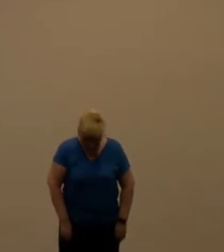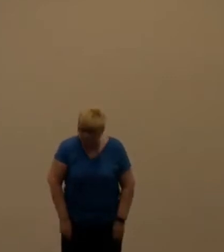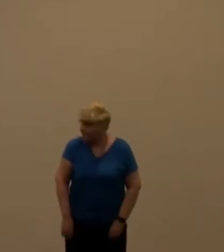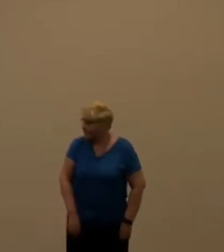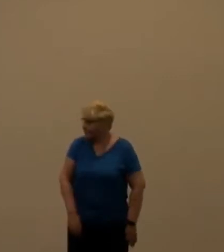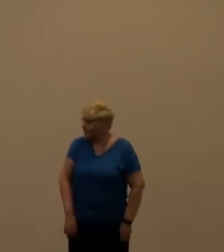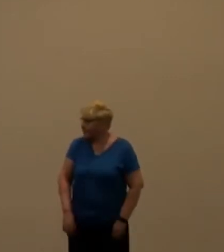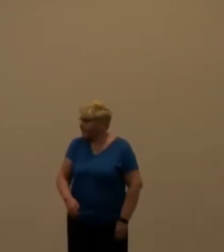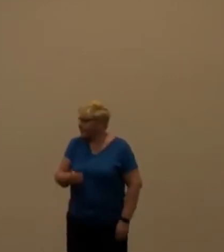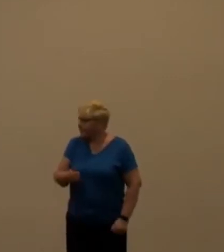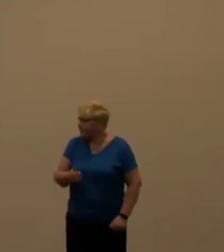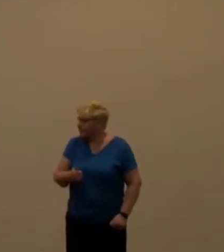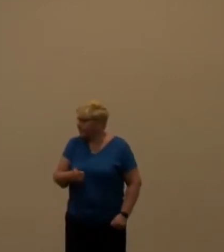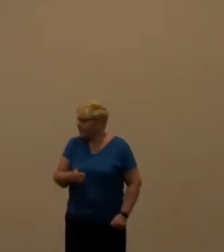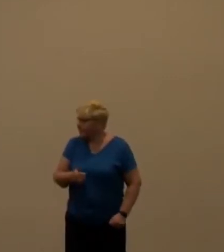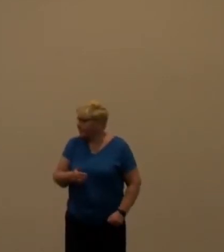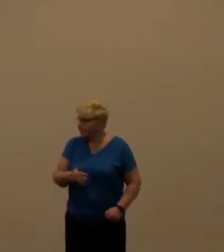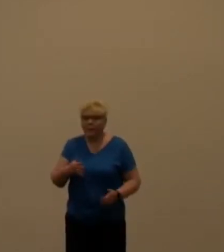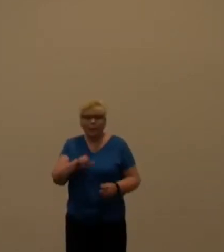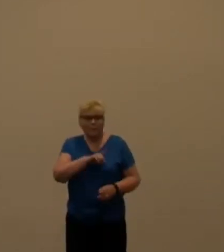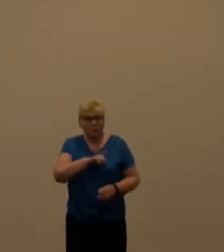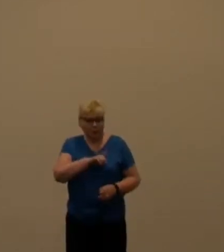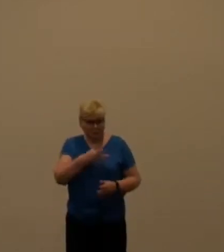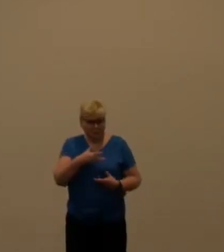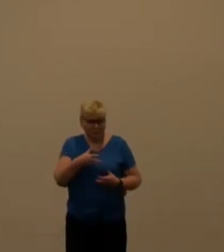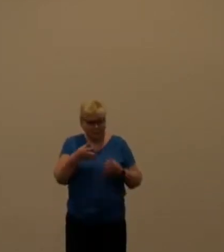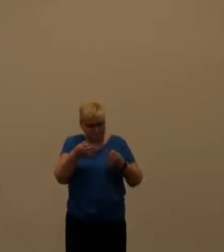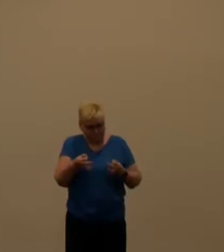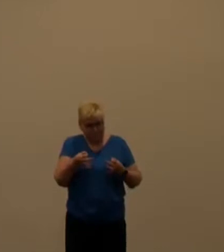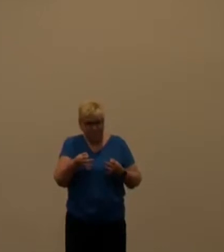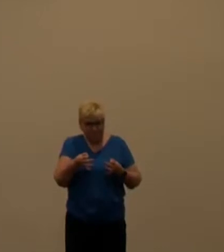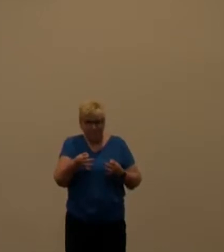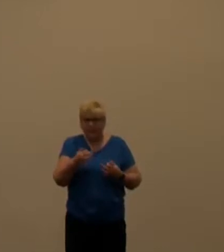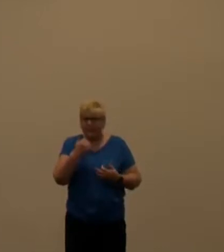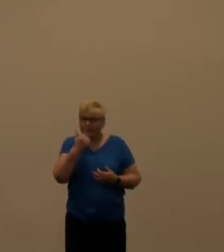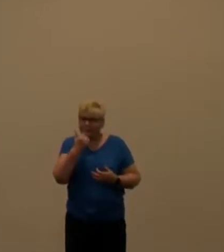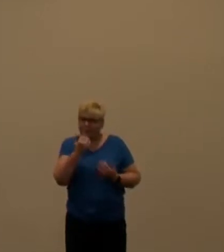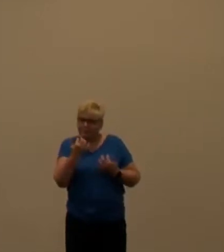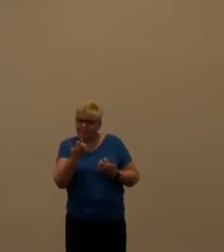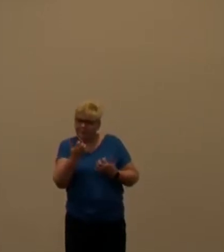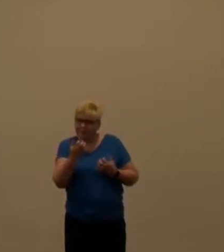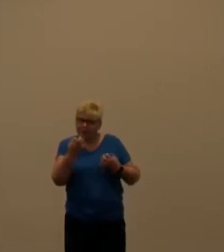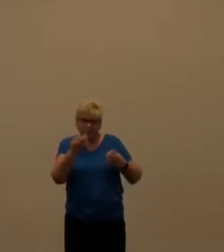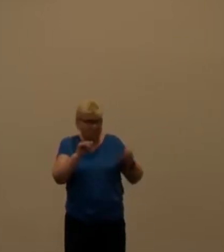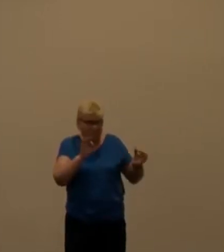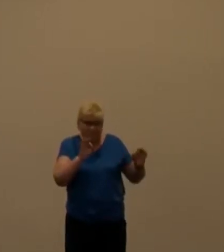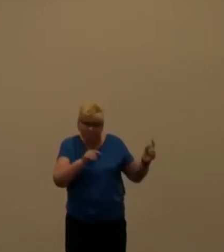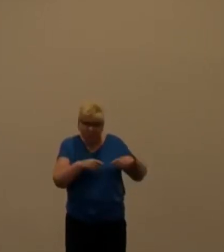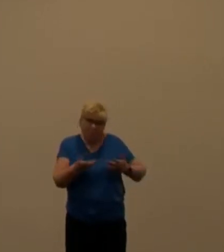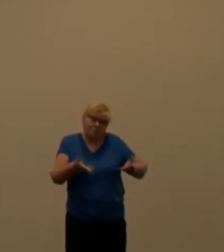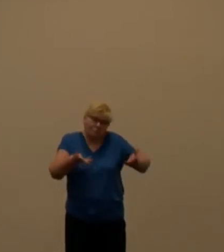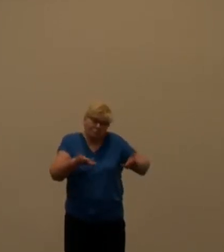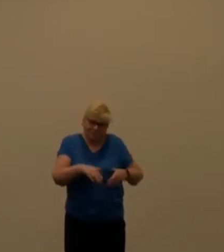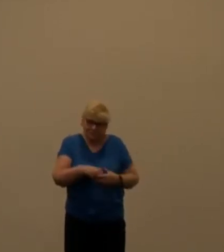here's the mic. So, because I like to be precise, then let's kick it off, see if people join. If they don't, that's their loss.